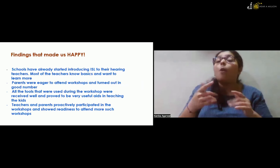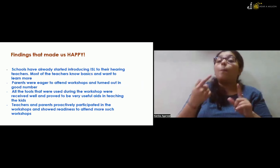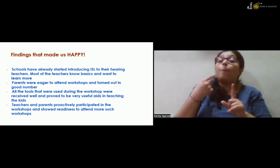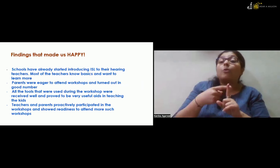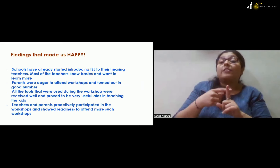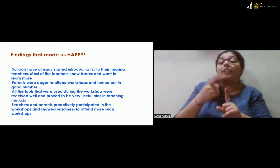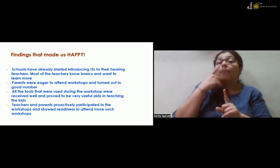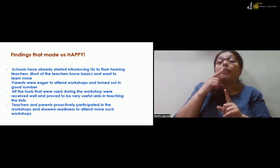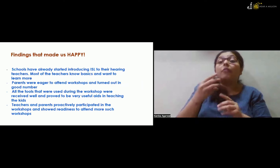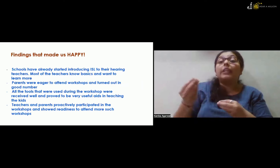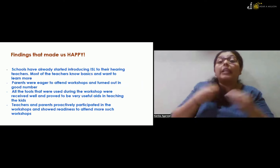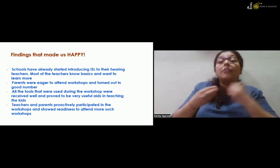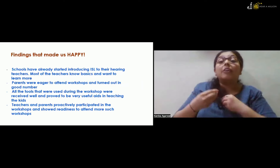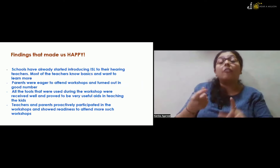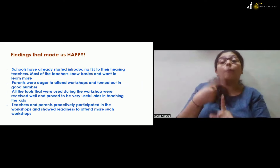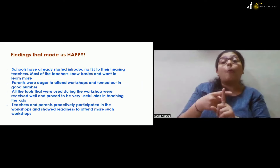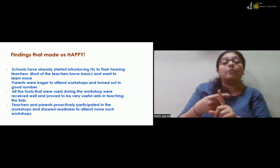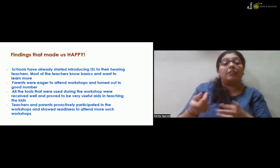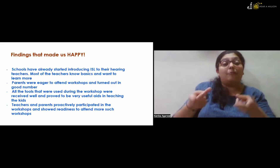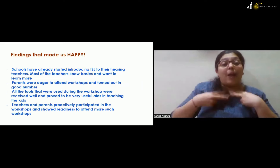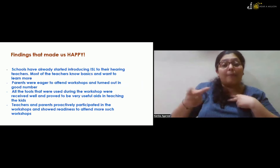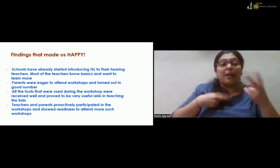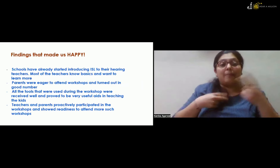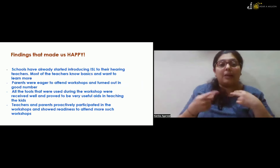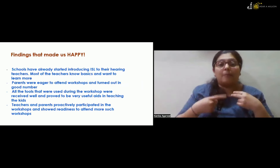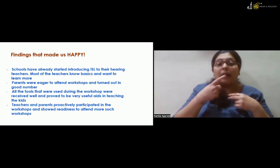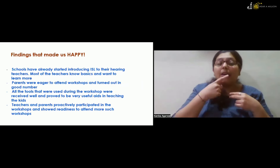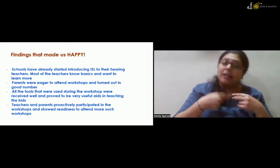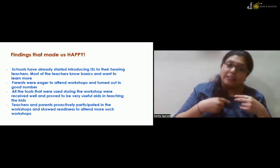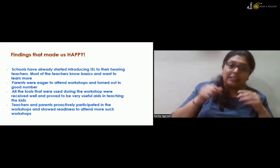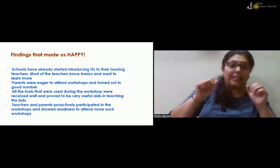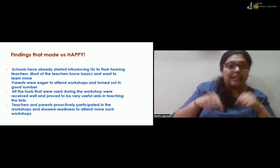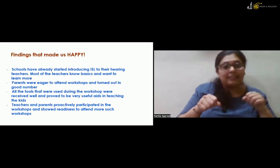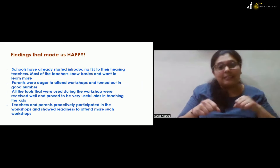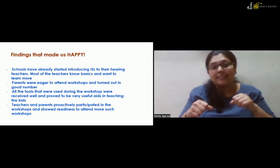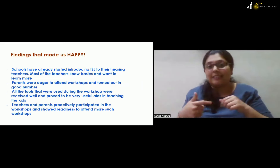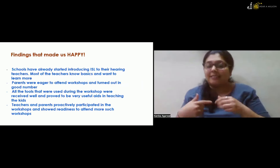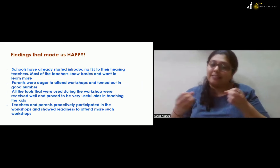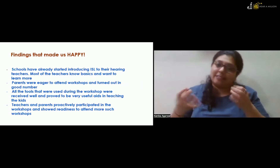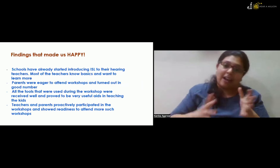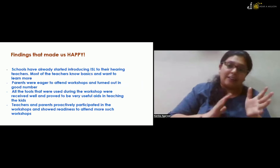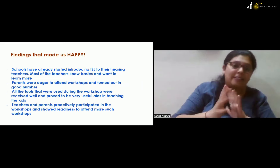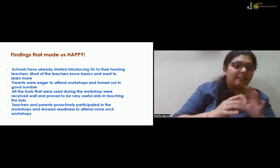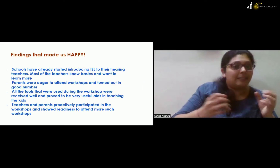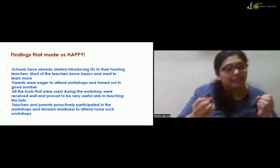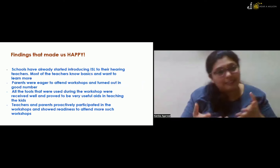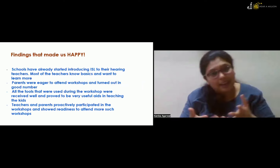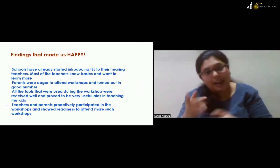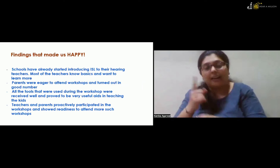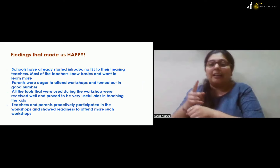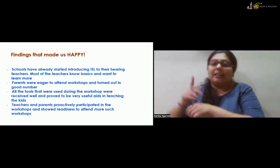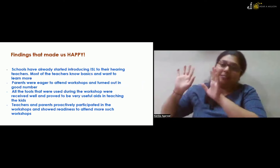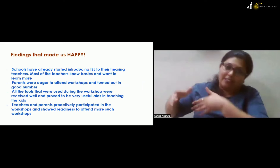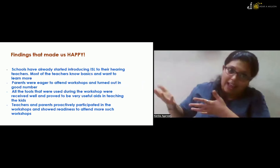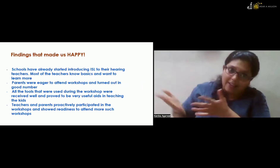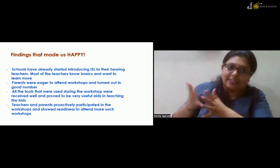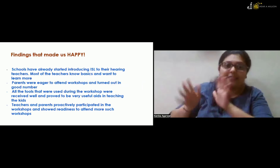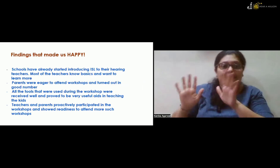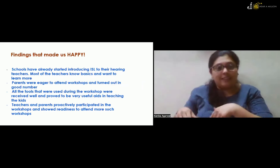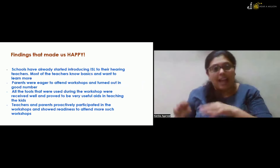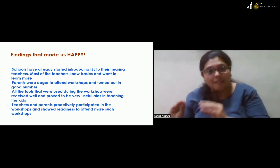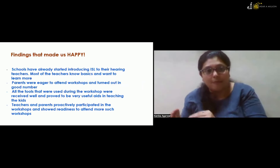which made us really happy. The parents actually gave us a lot of positive responses and positive feedback. They said that,